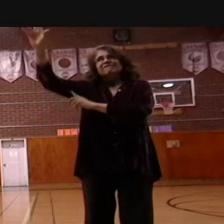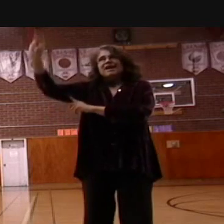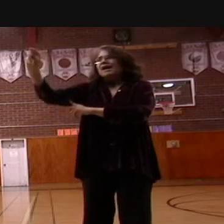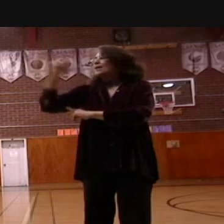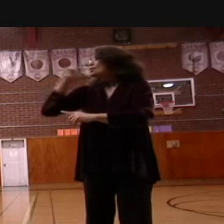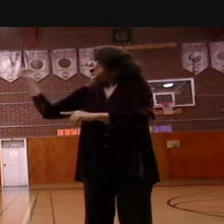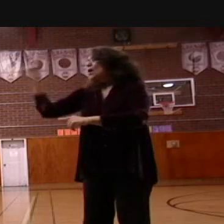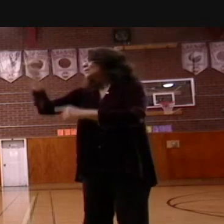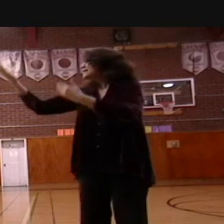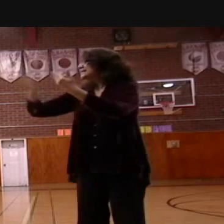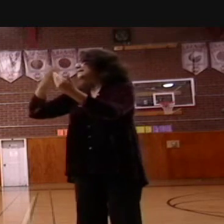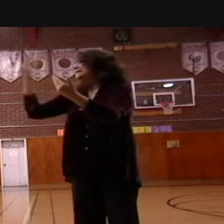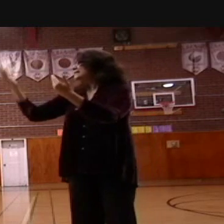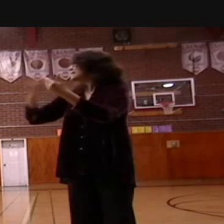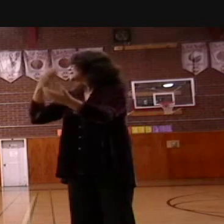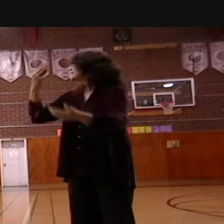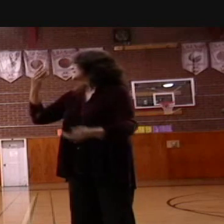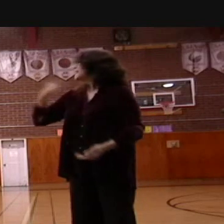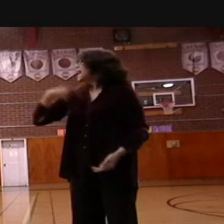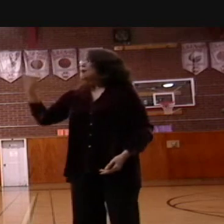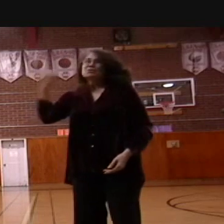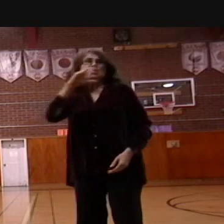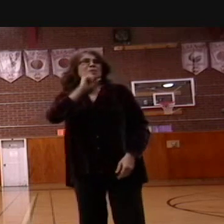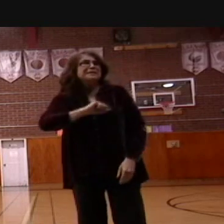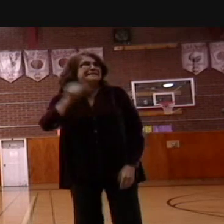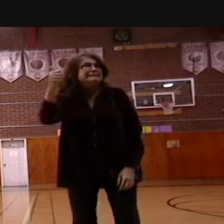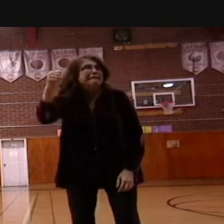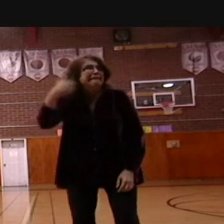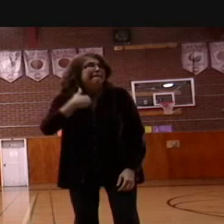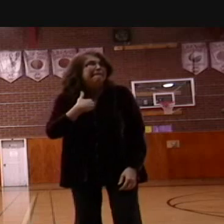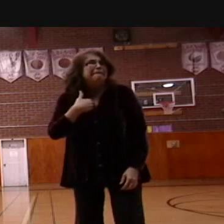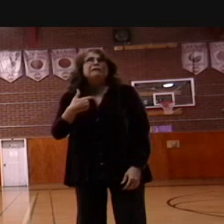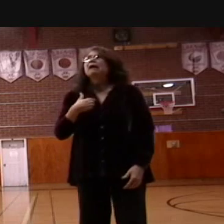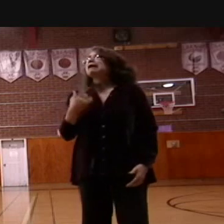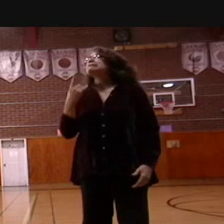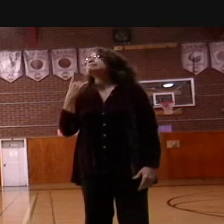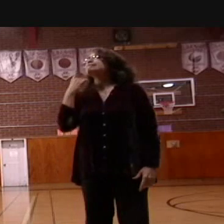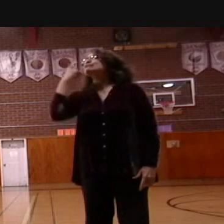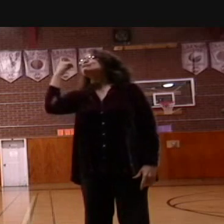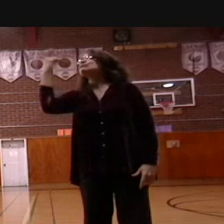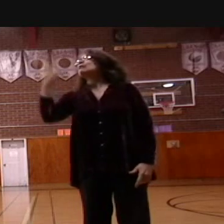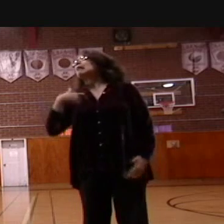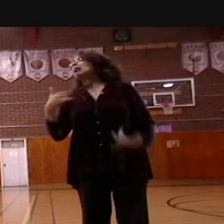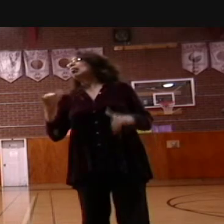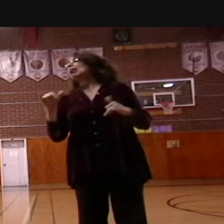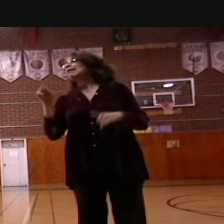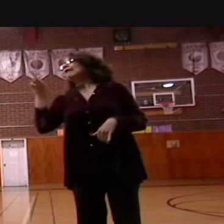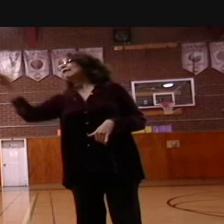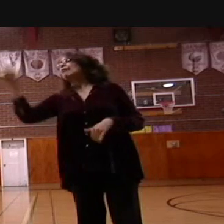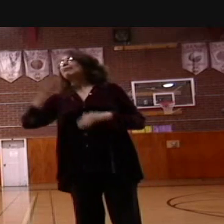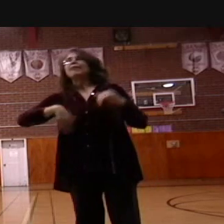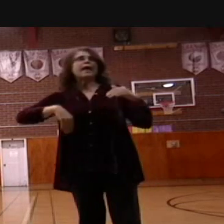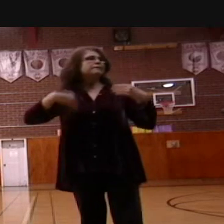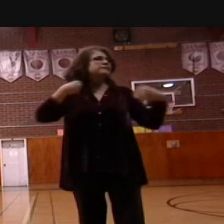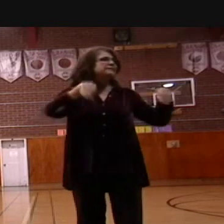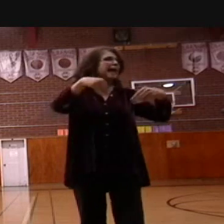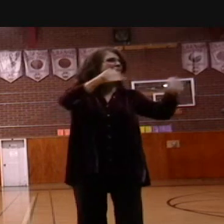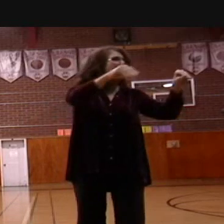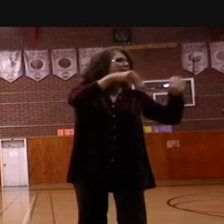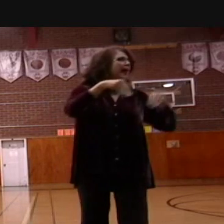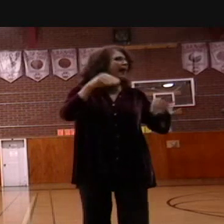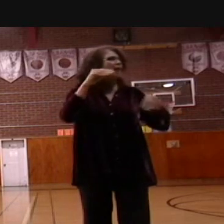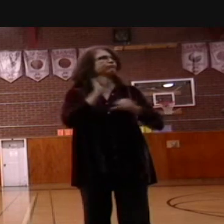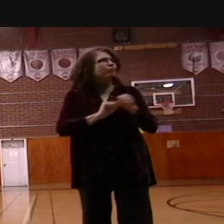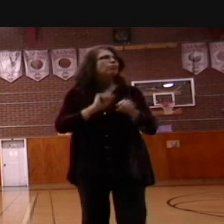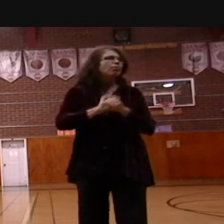After all, I was only 10 and there were a lot of times I wish I could have been playing than standing outside trying to sell people products.